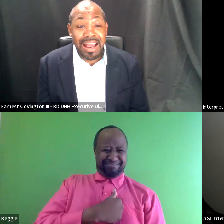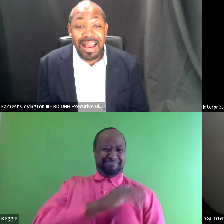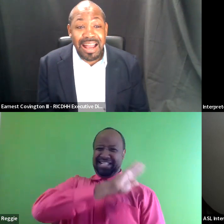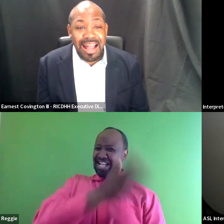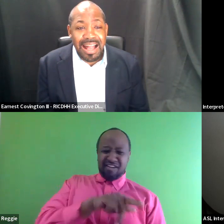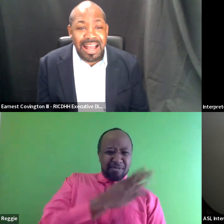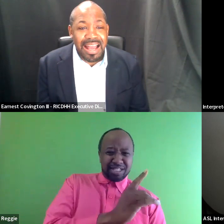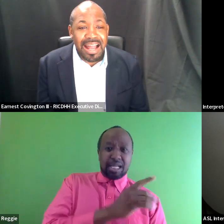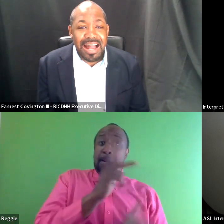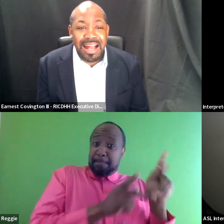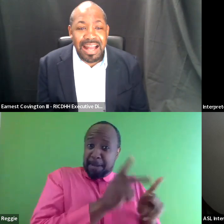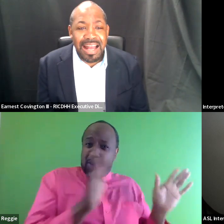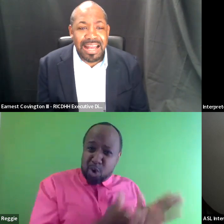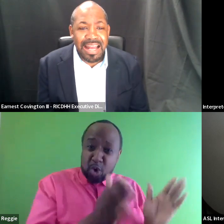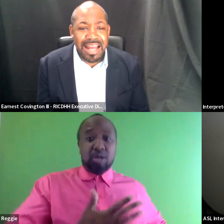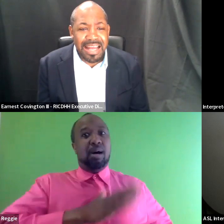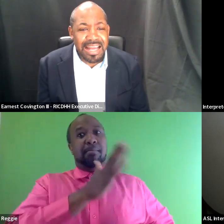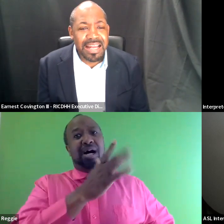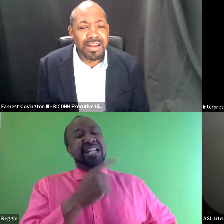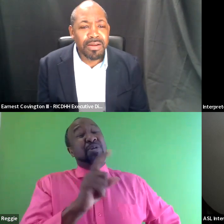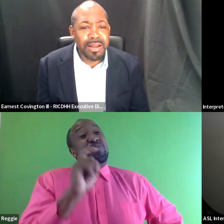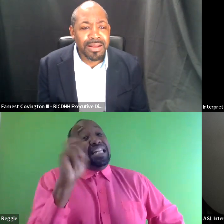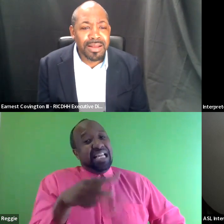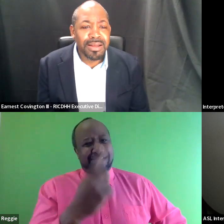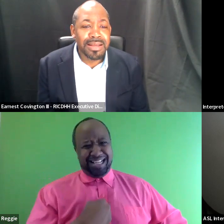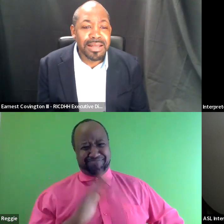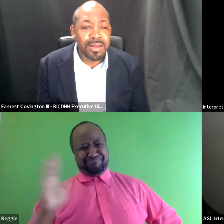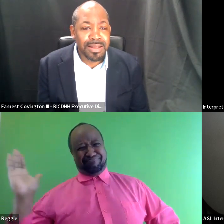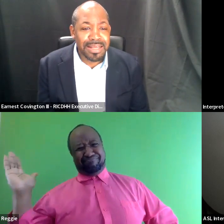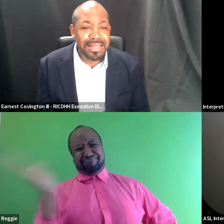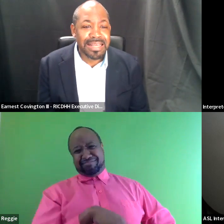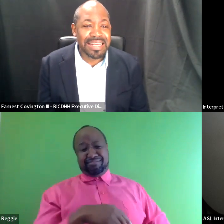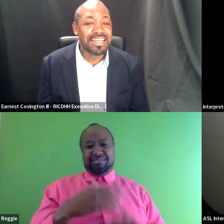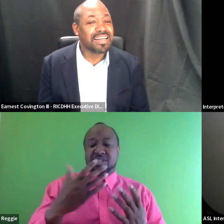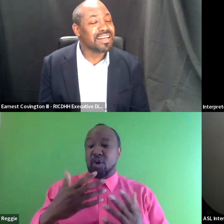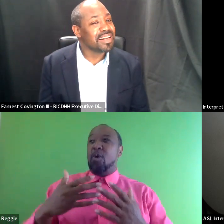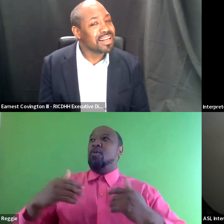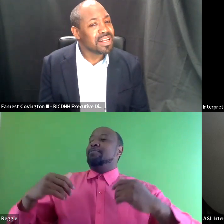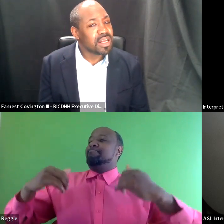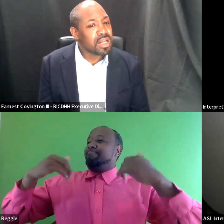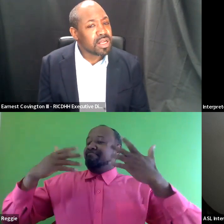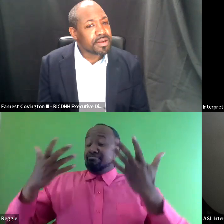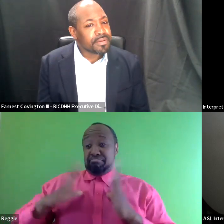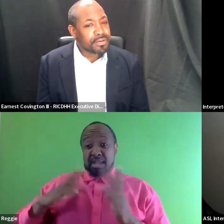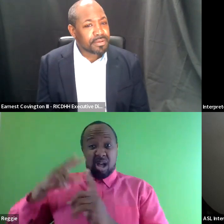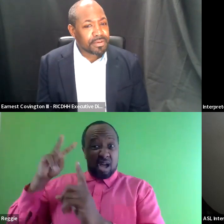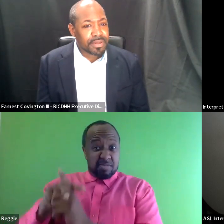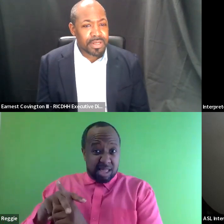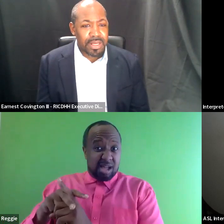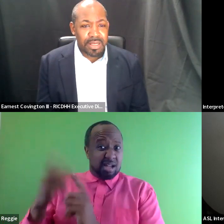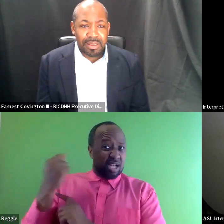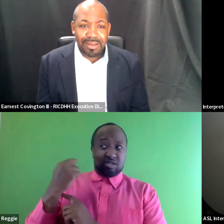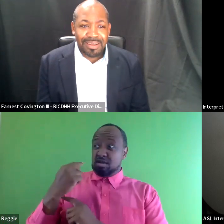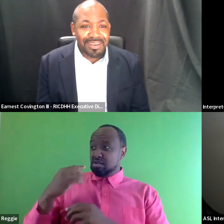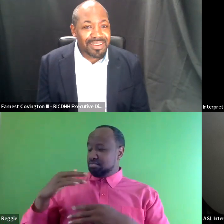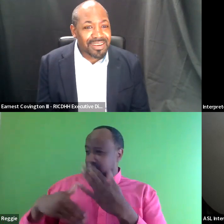was like, oh, applying again. Remember, I was still coming from that PhD, not me. And, my